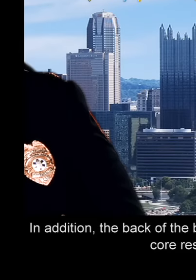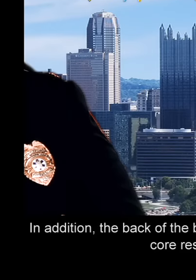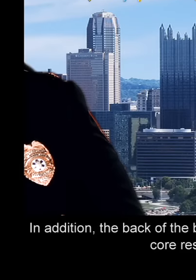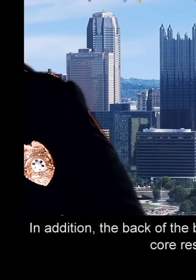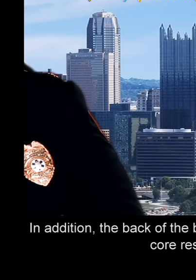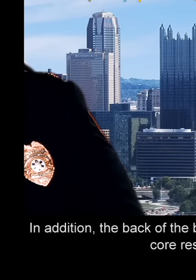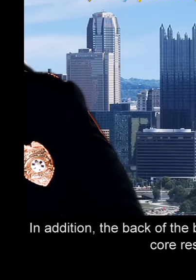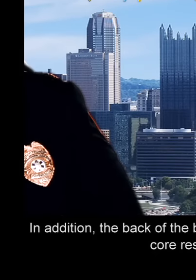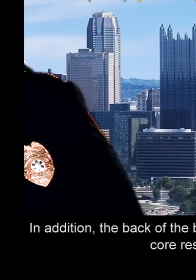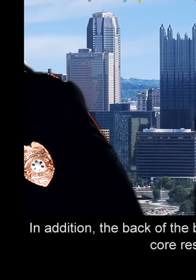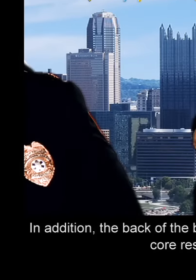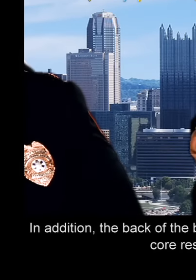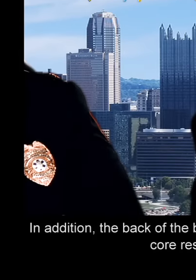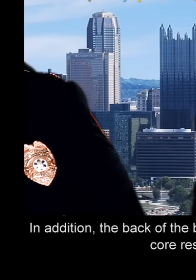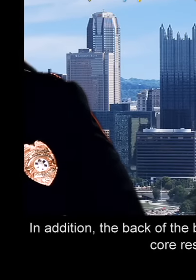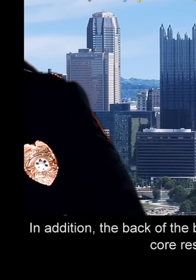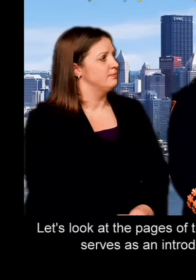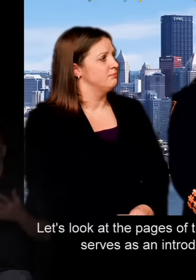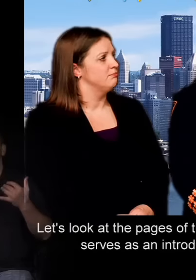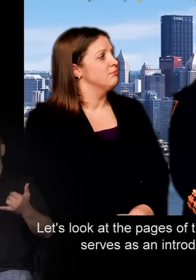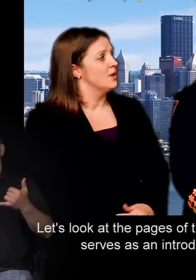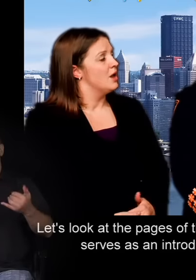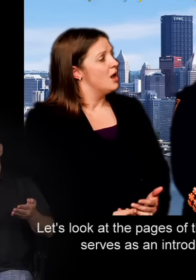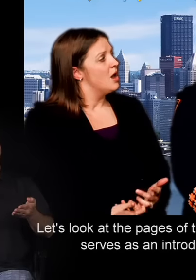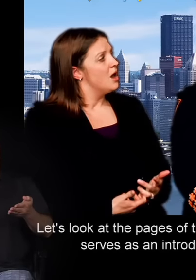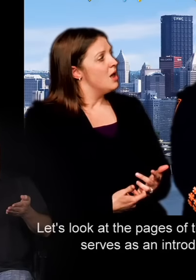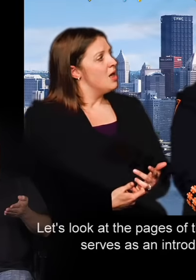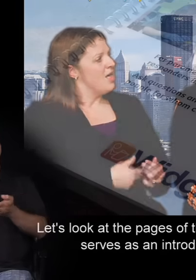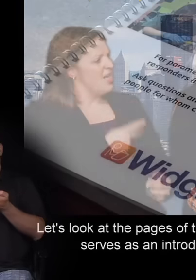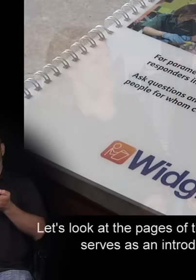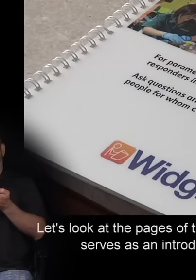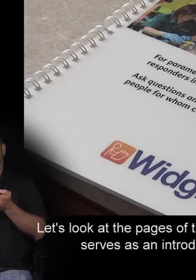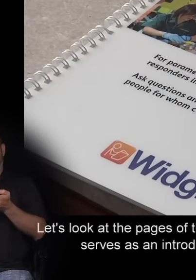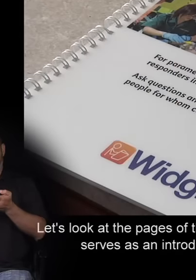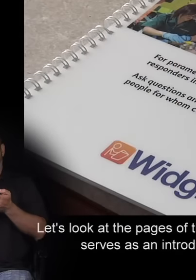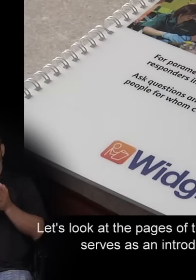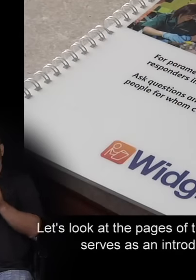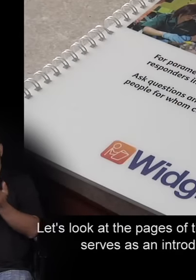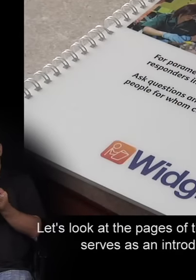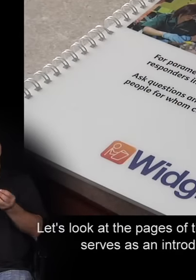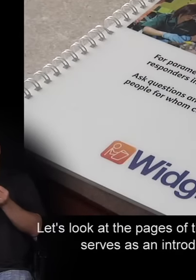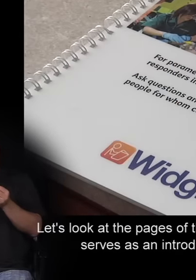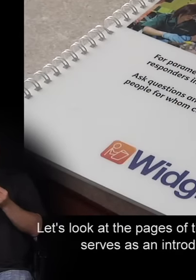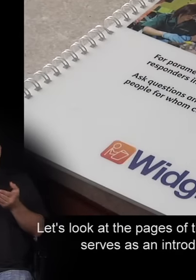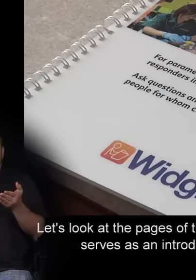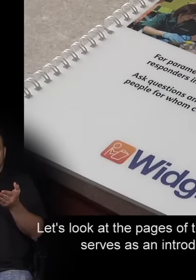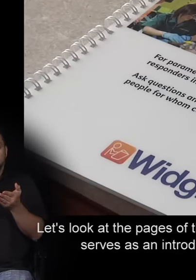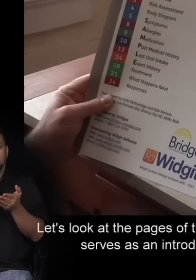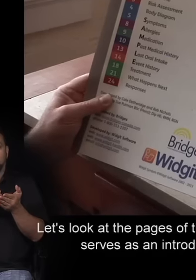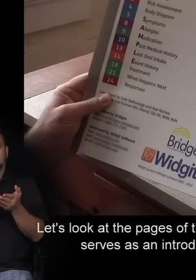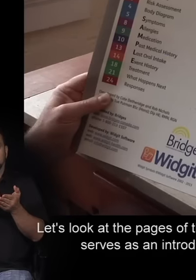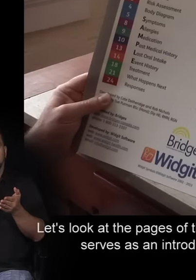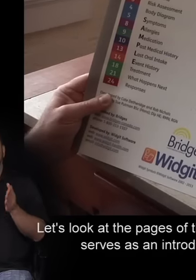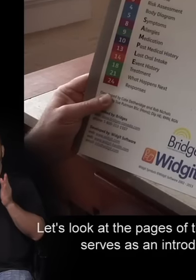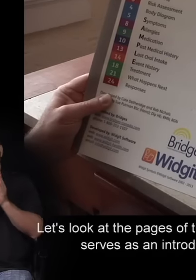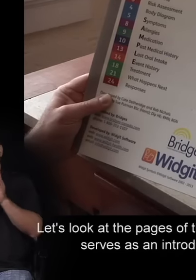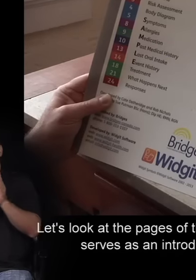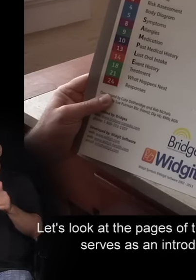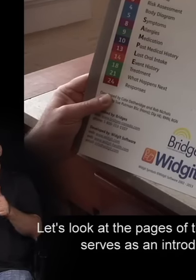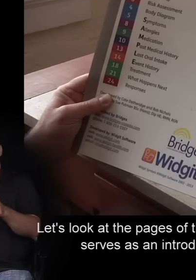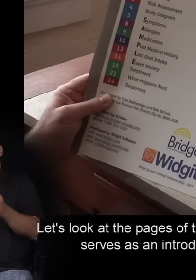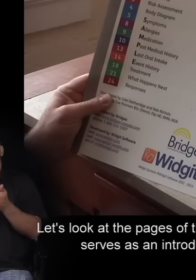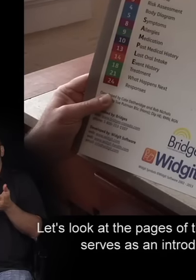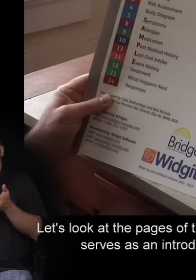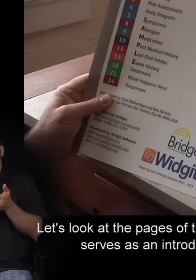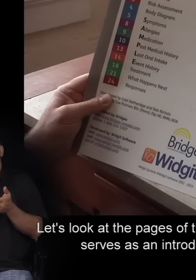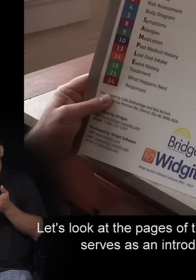responses such as yes and no. Well, let's look at the pages of the book more closely. And for example, the